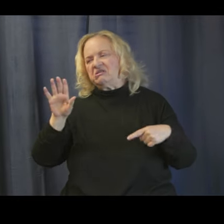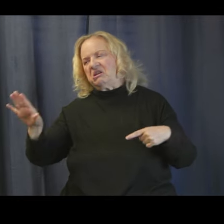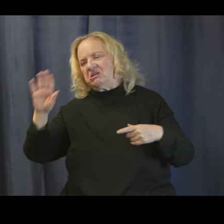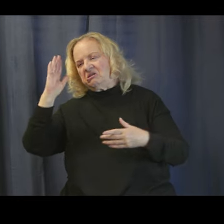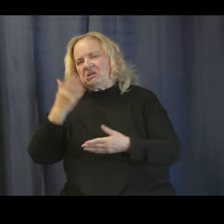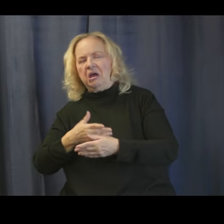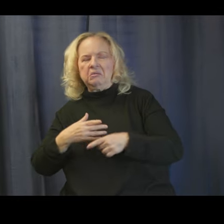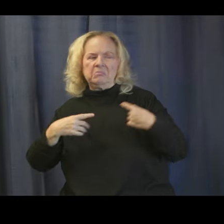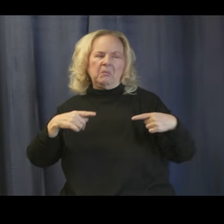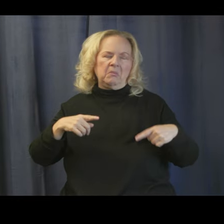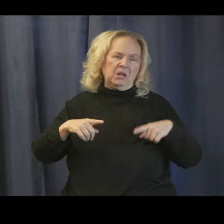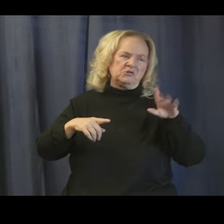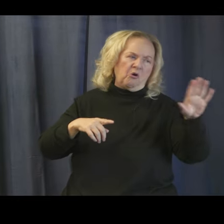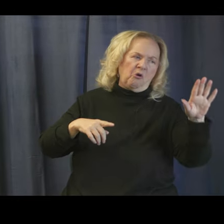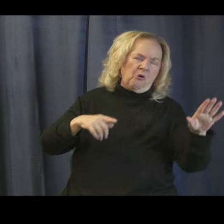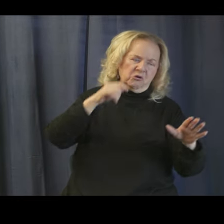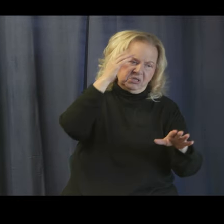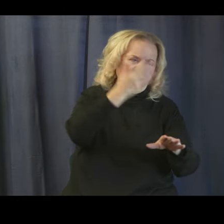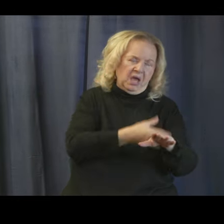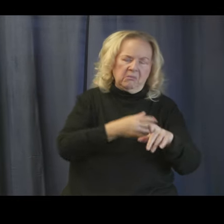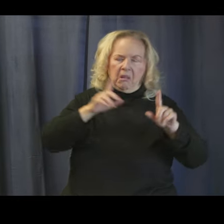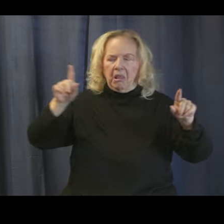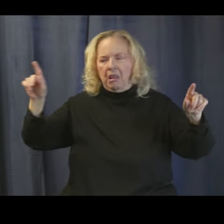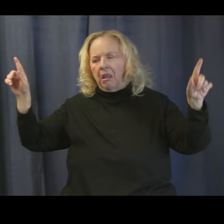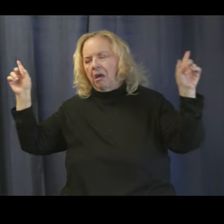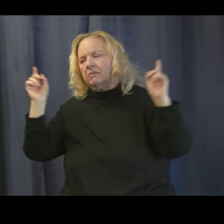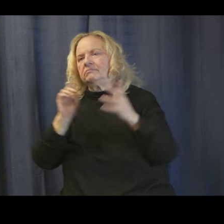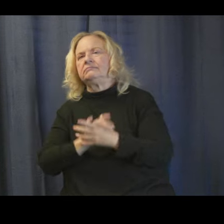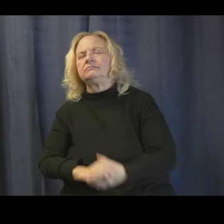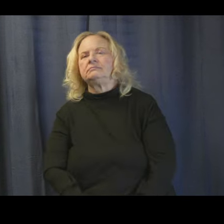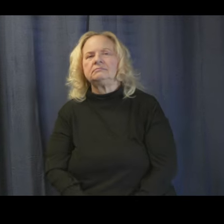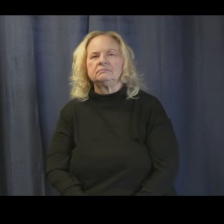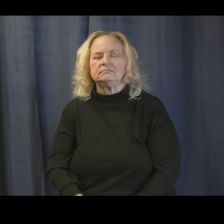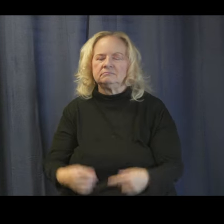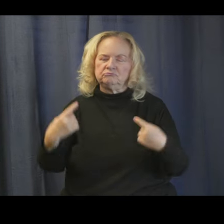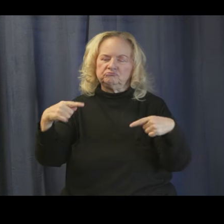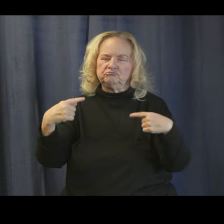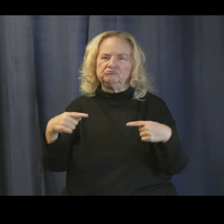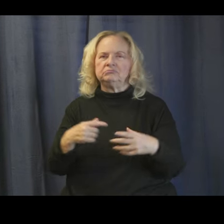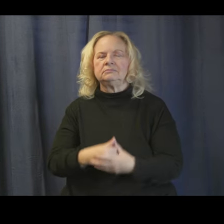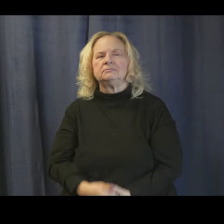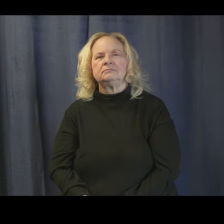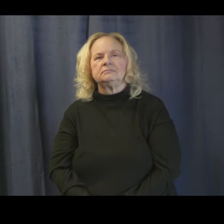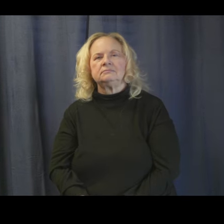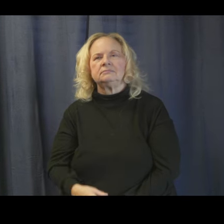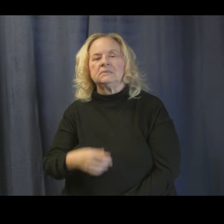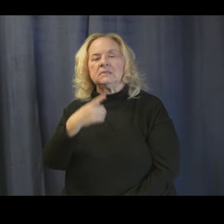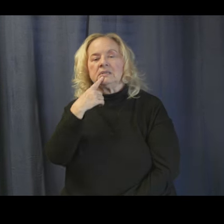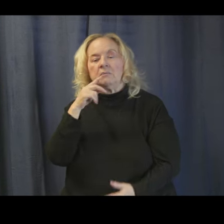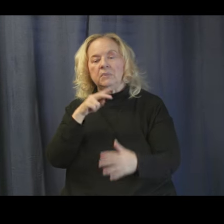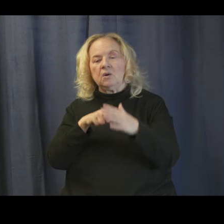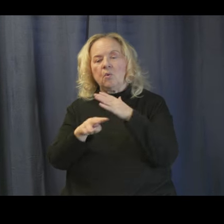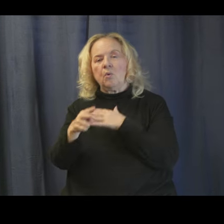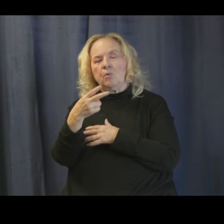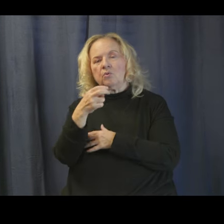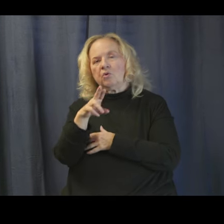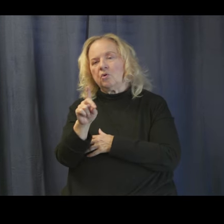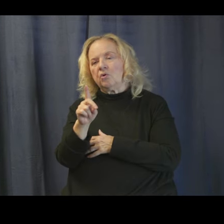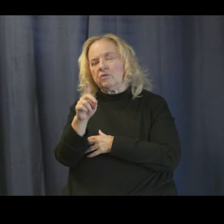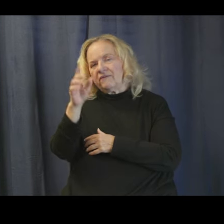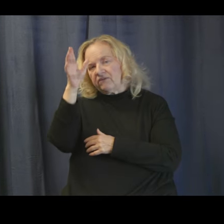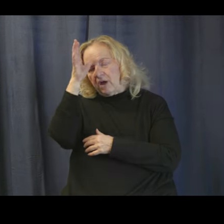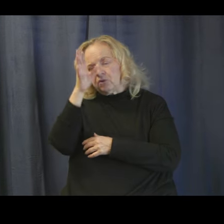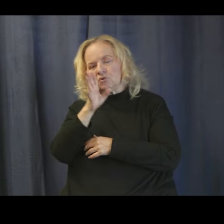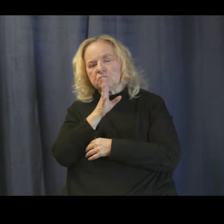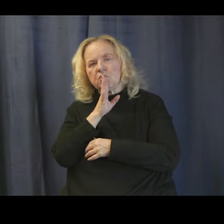Ah, that's his son. And this is her son over here. And she says, behold, I heard your